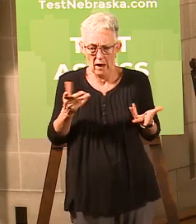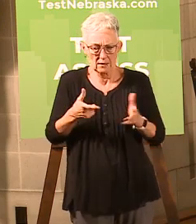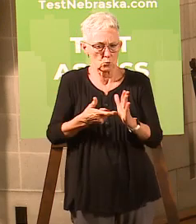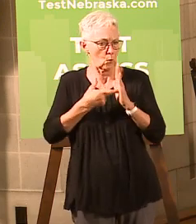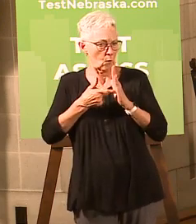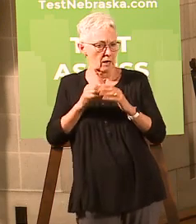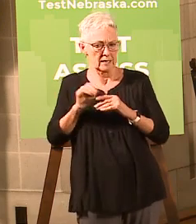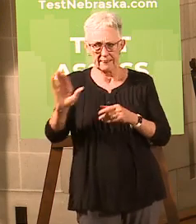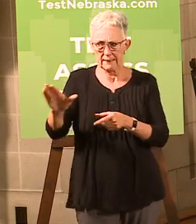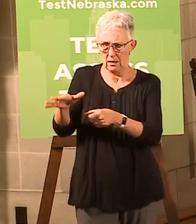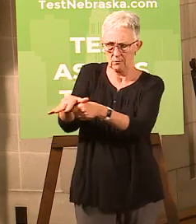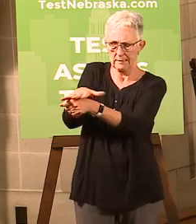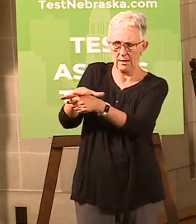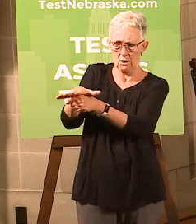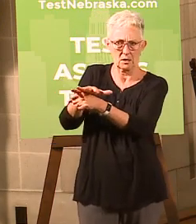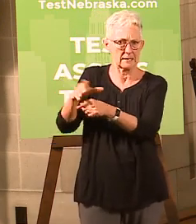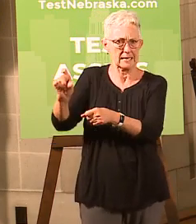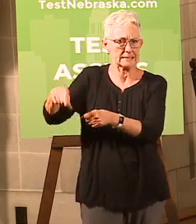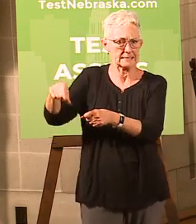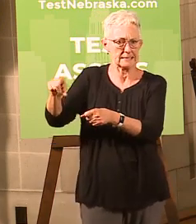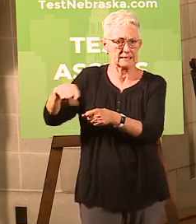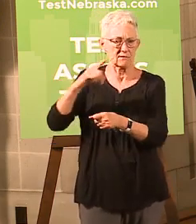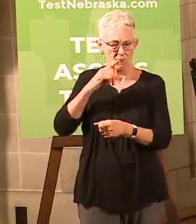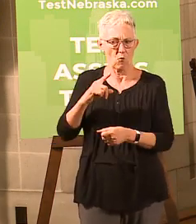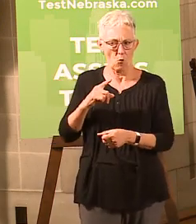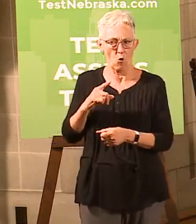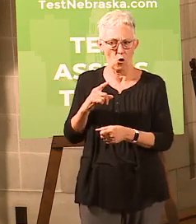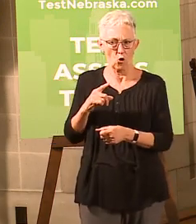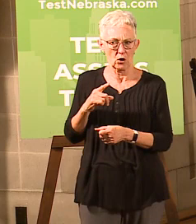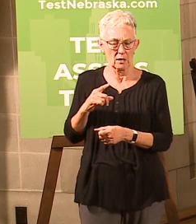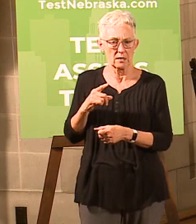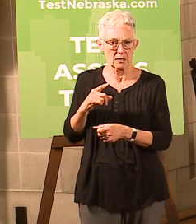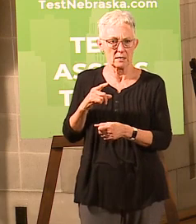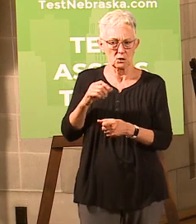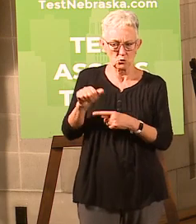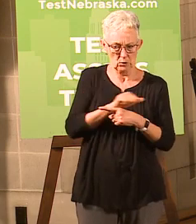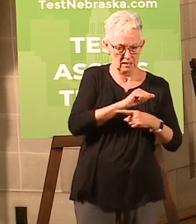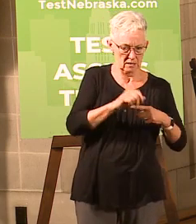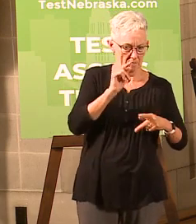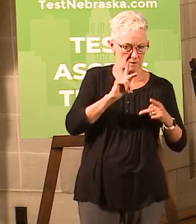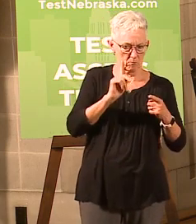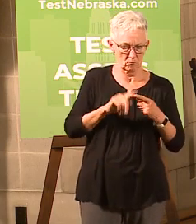to get this education, so that they can take these better paying jobs. Because these are the better paying jobs we have in our community.